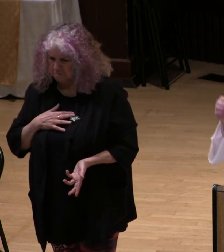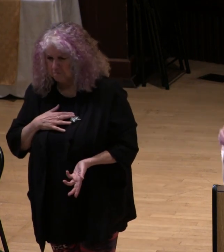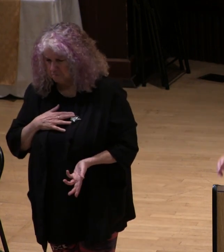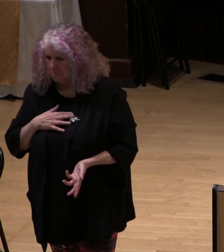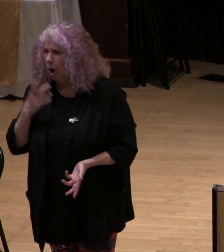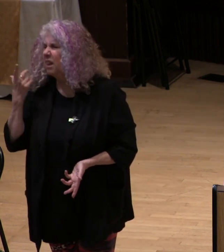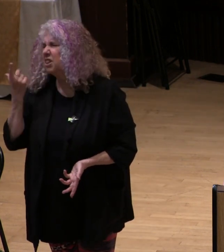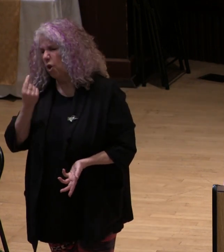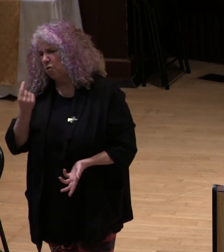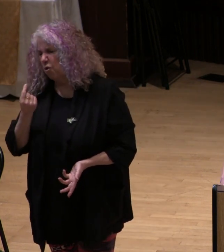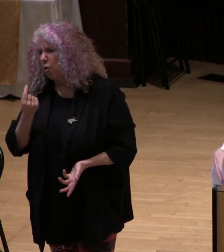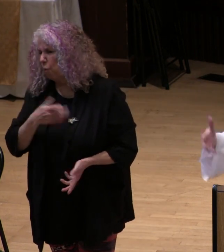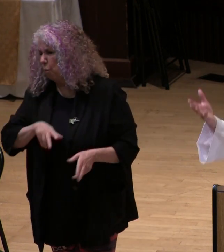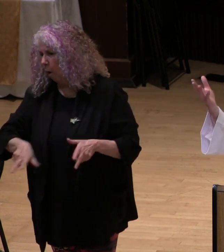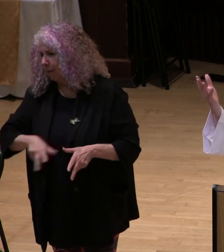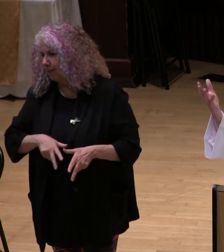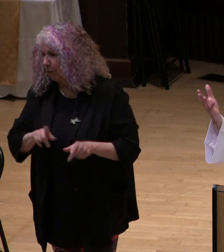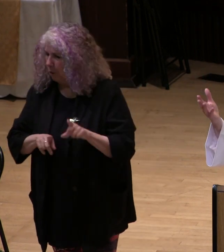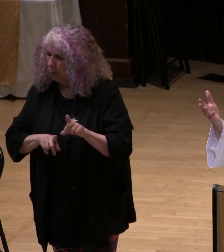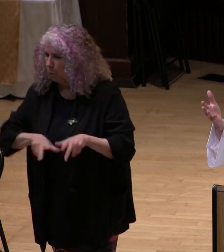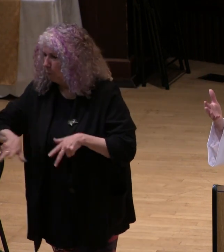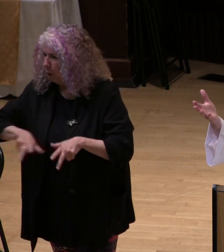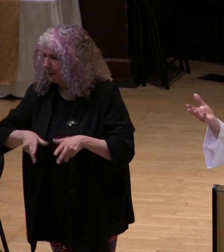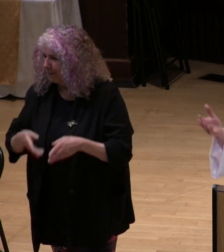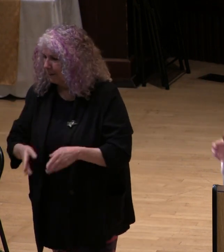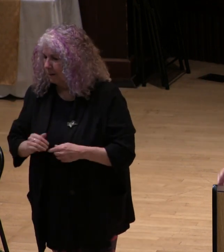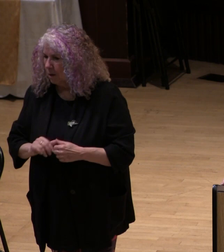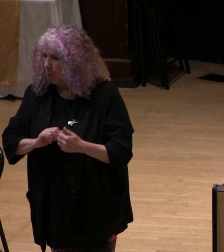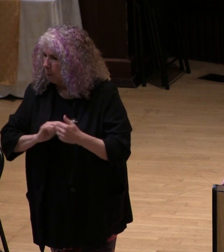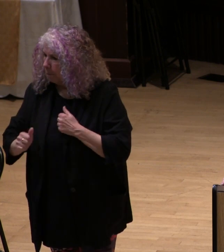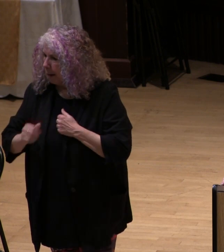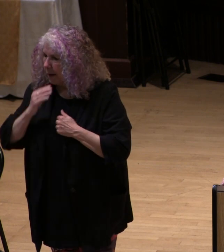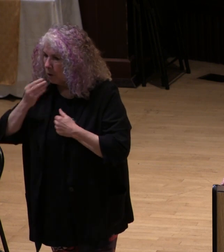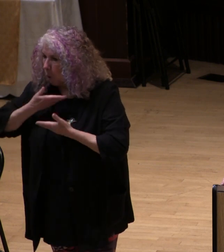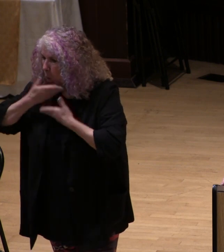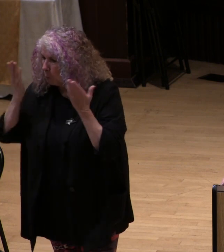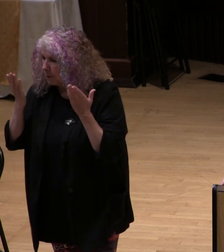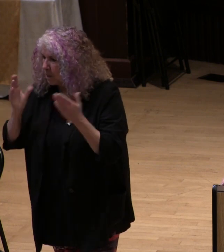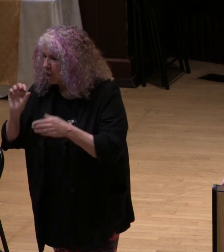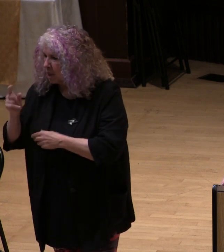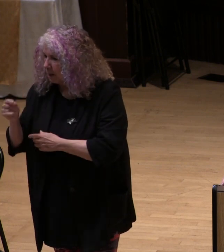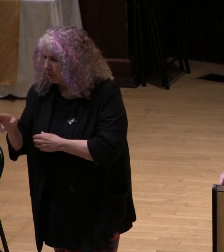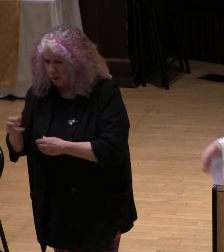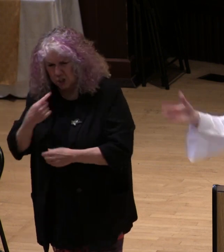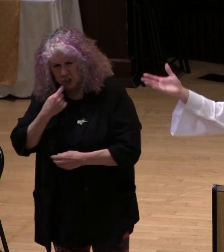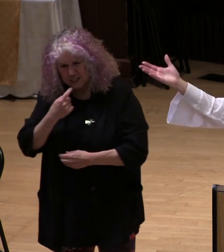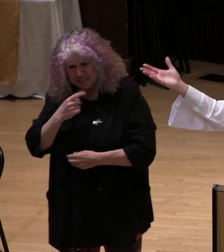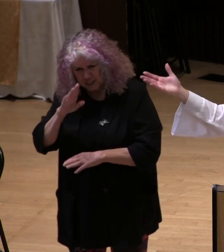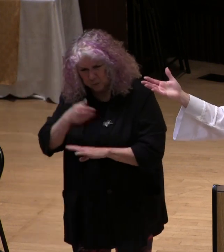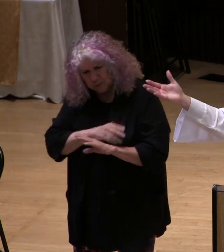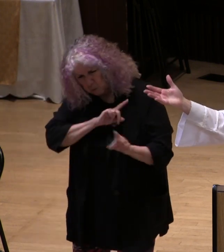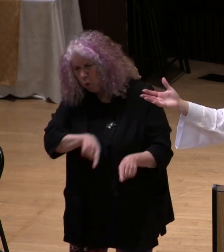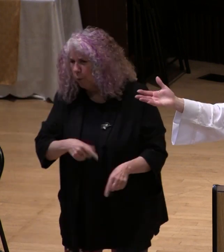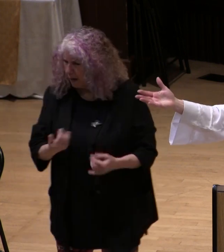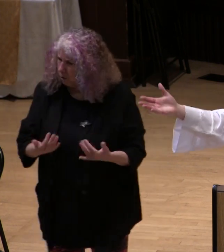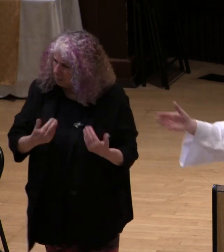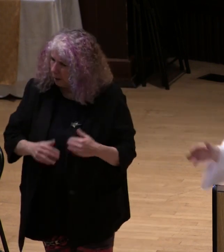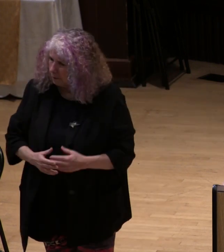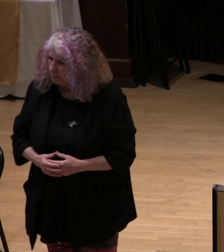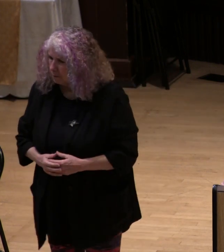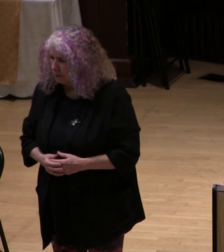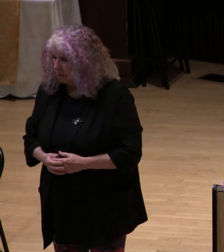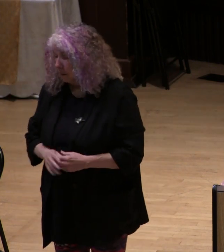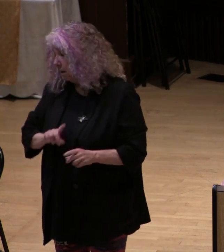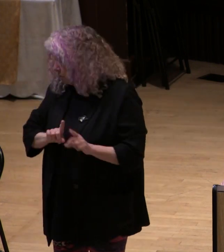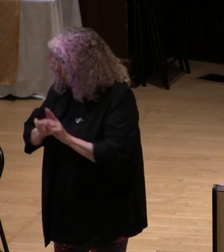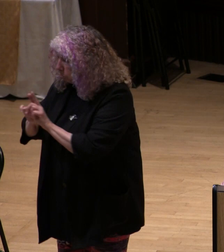"Let's go for a walk." So they walked down the street and they passed a homeless shelter. And she said to her son, "Bruno, let's go in."